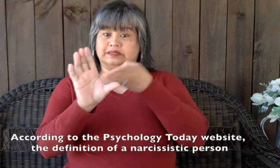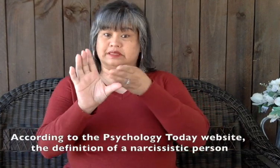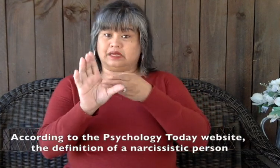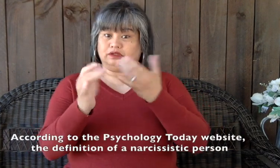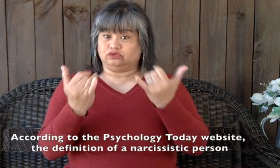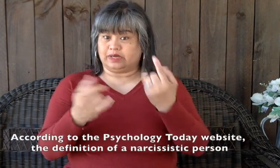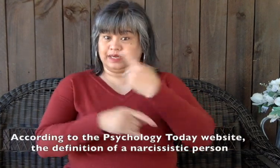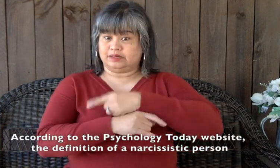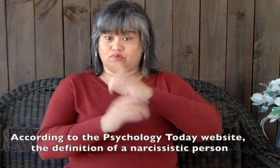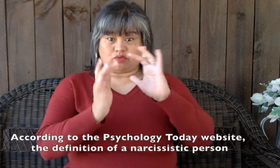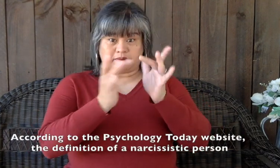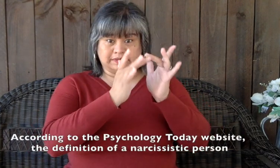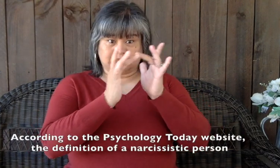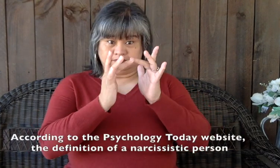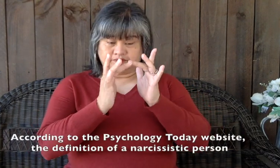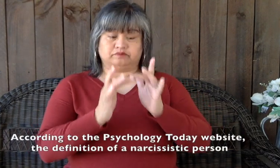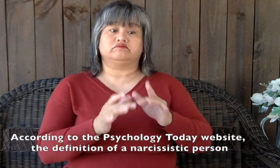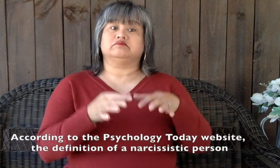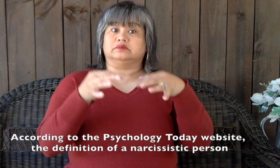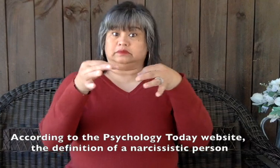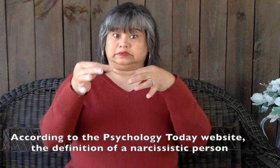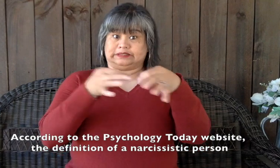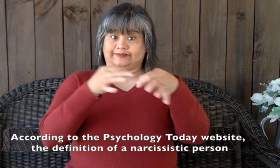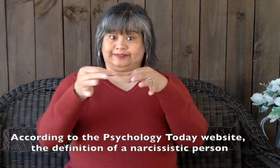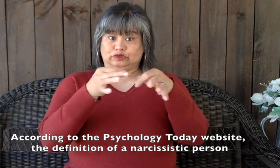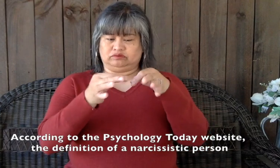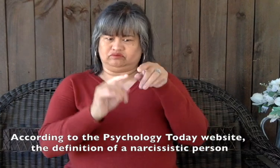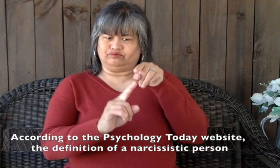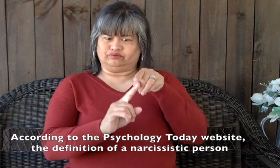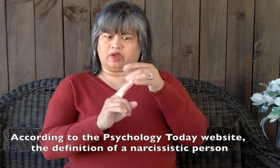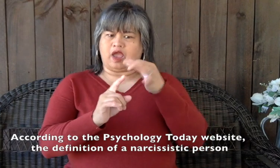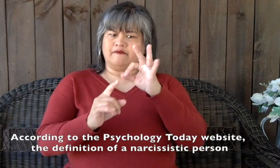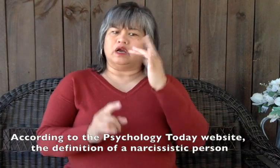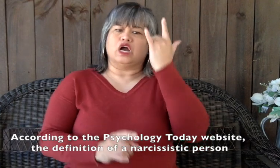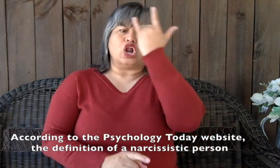According to the Psychology Today website, the definition of a narcissistic person,